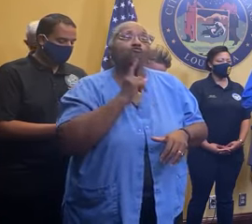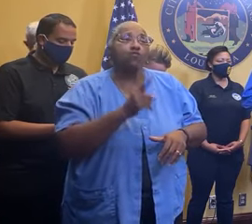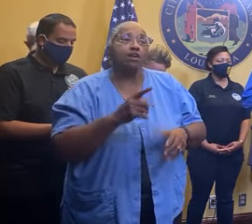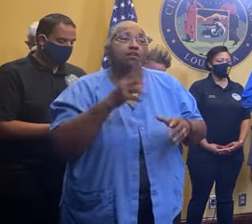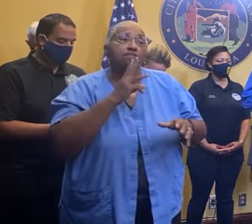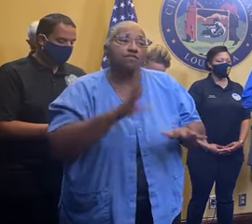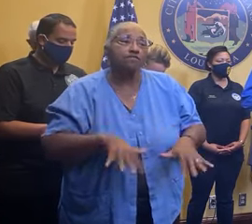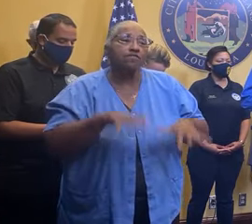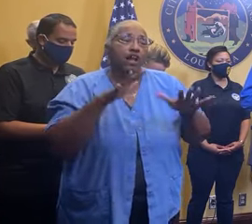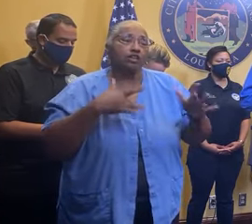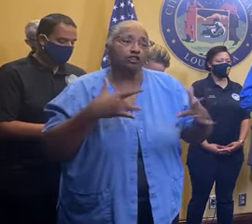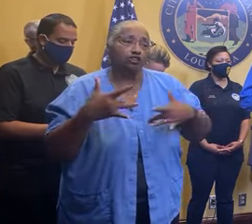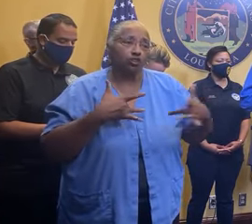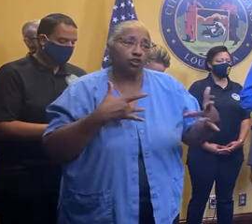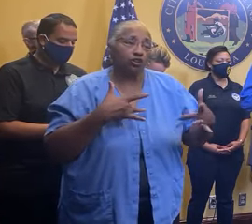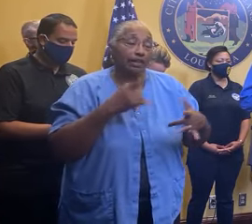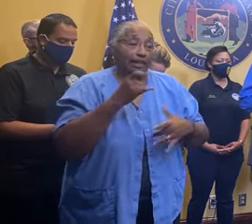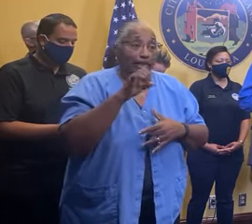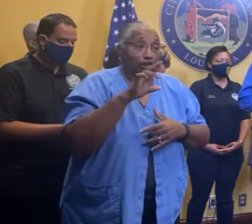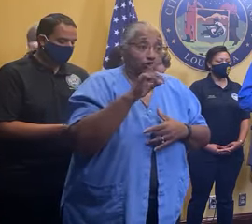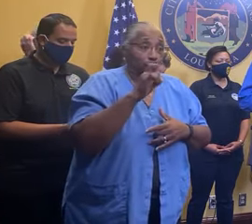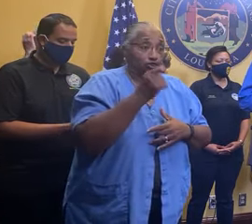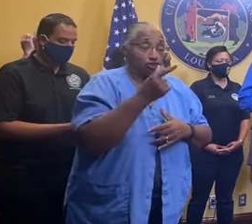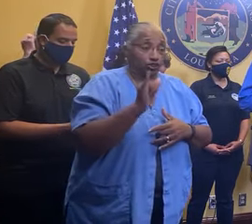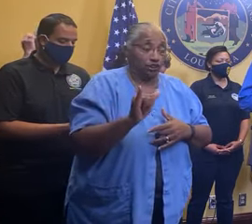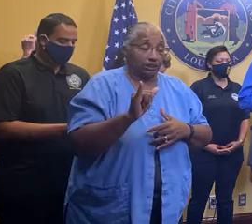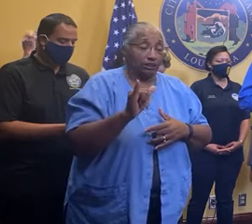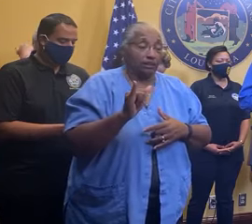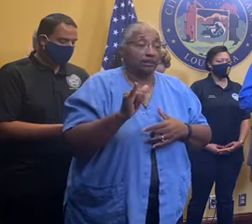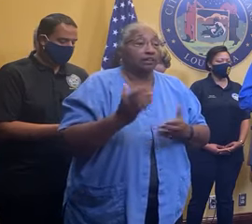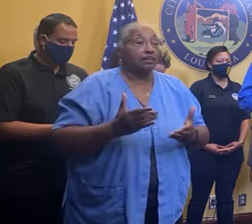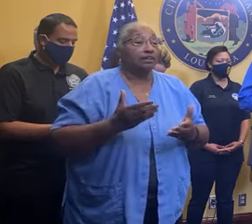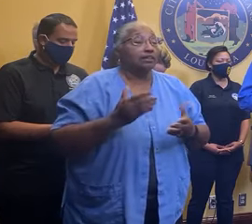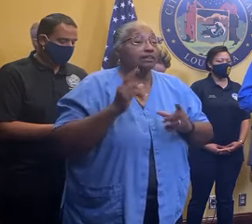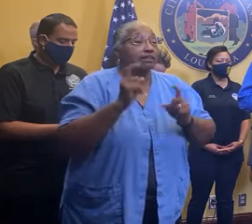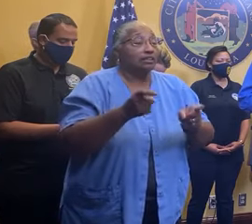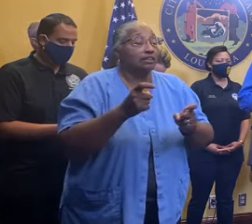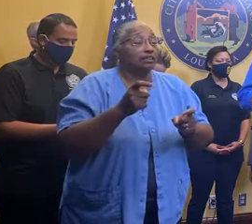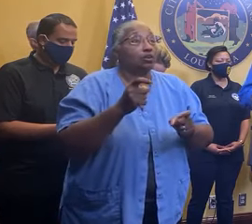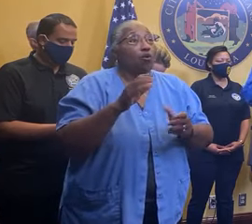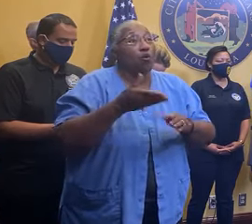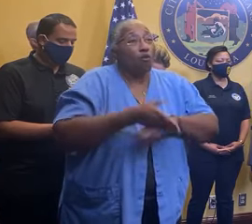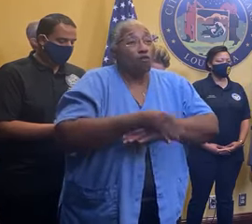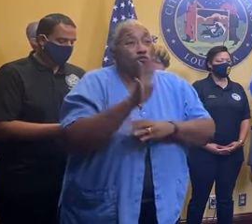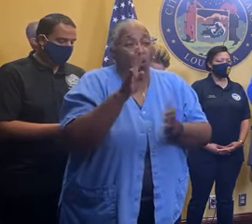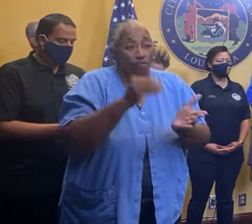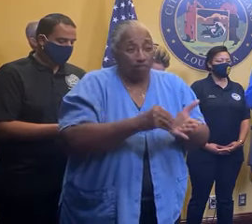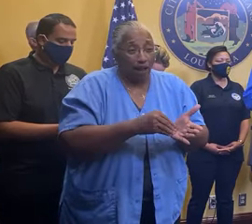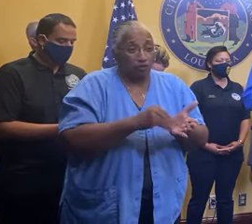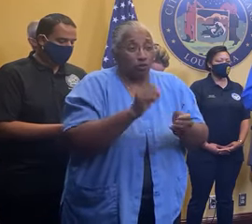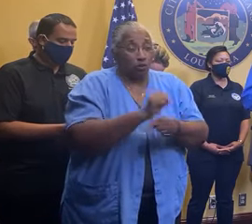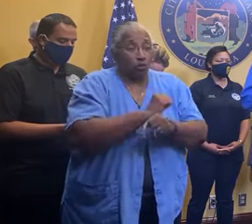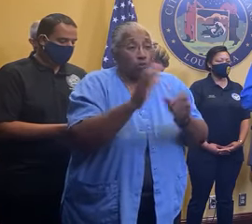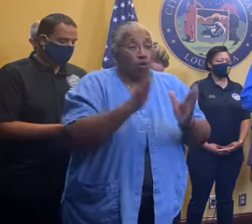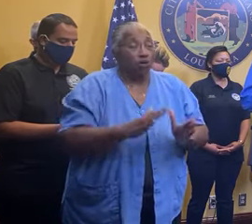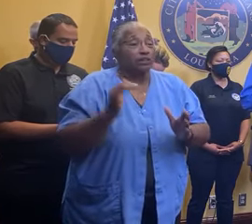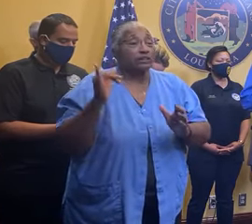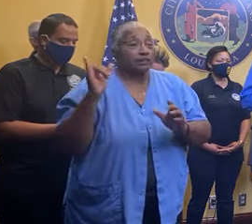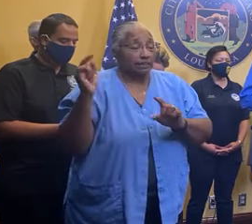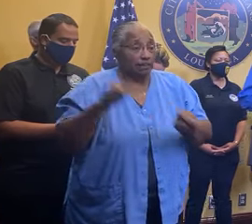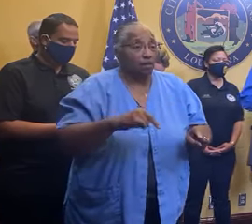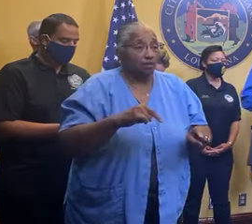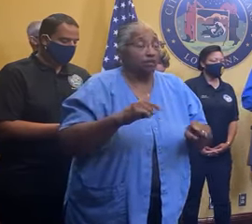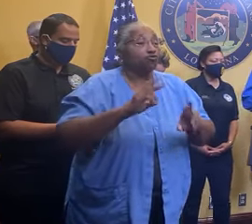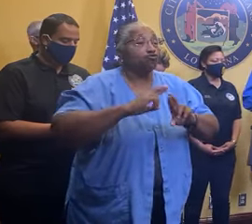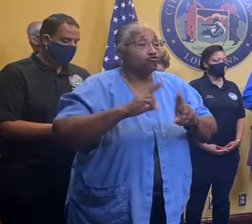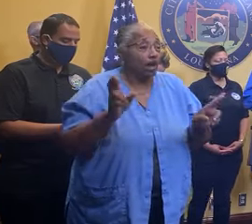moment. Entergy New Orleans has dedicated over 4,000 out-of-state contractors who are pre-positioned throughout the region, and they